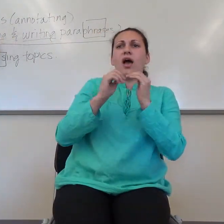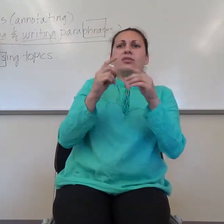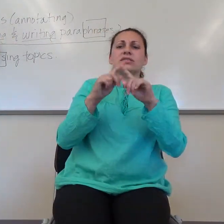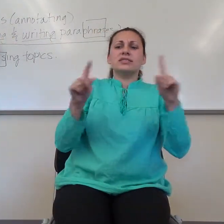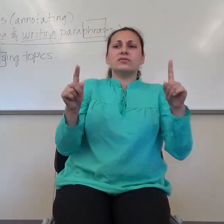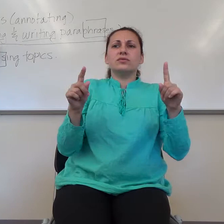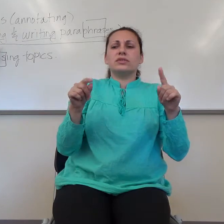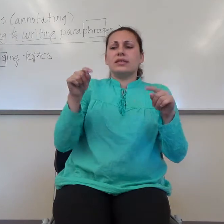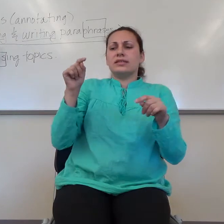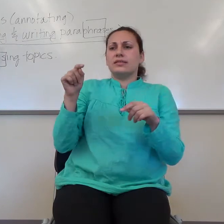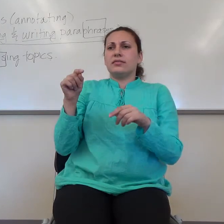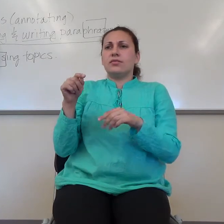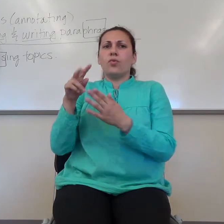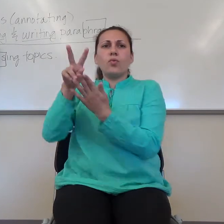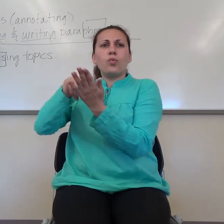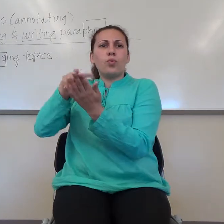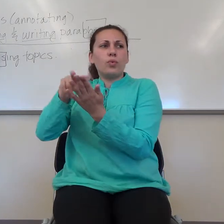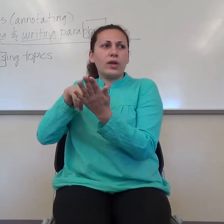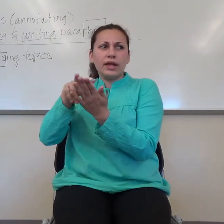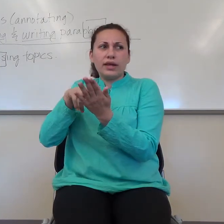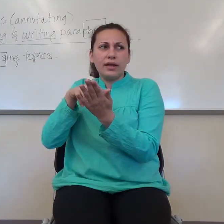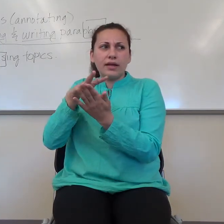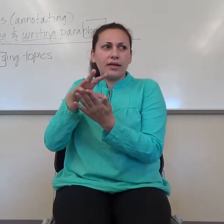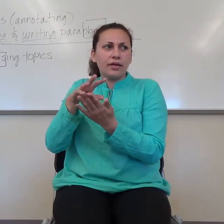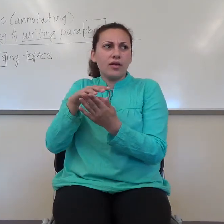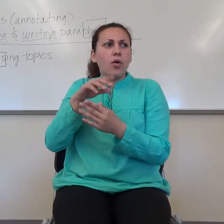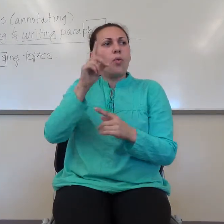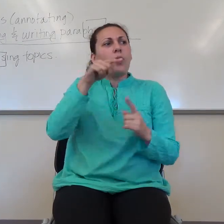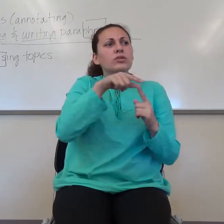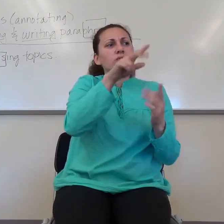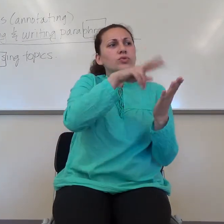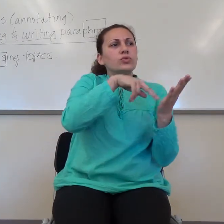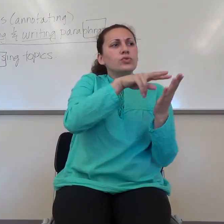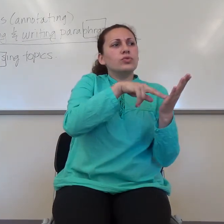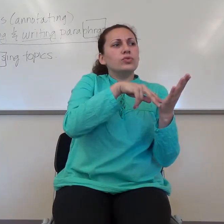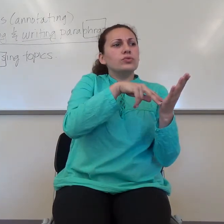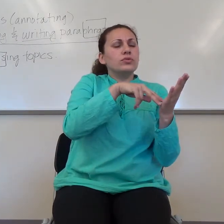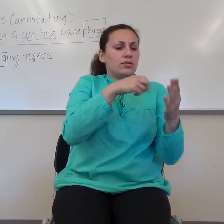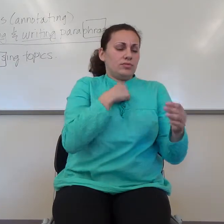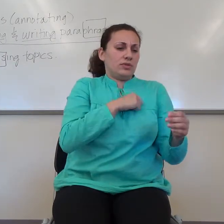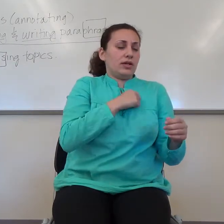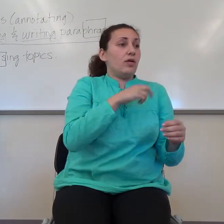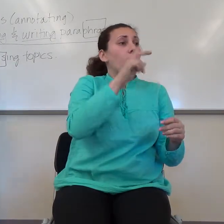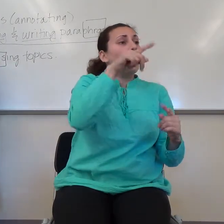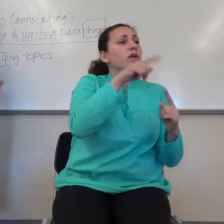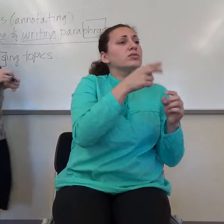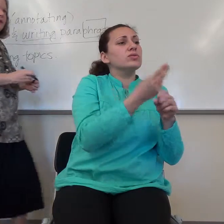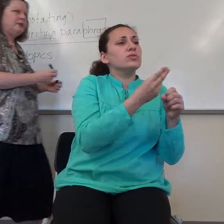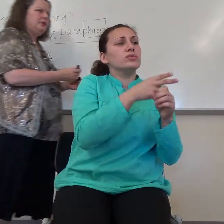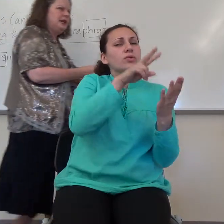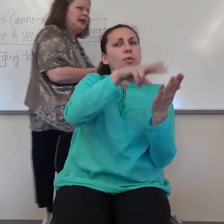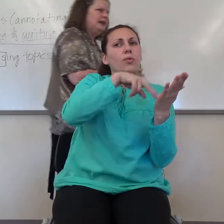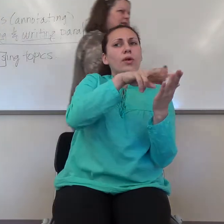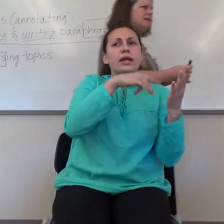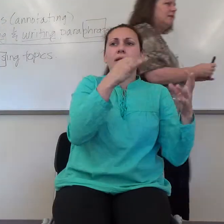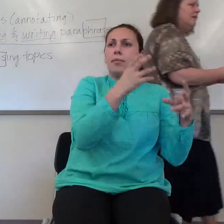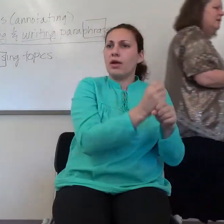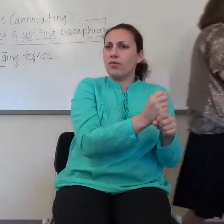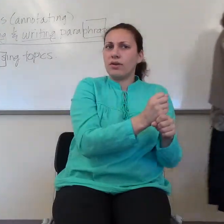a reading? When do you use a reading paraphrase? Do you remember that?